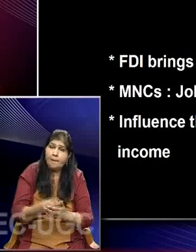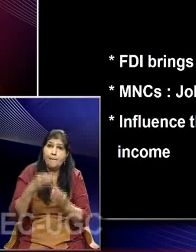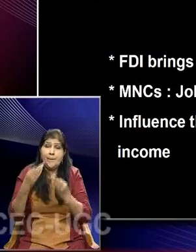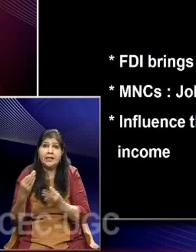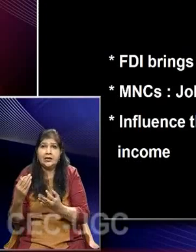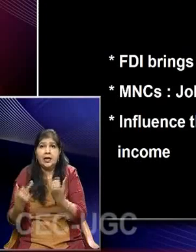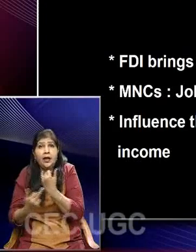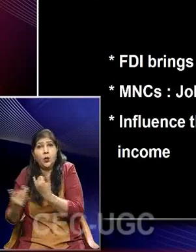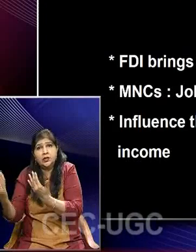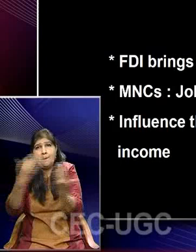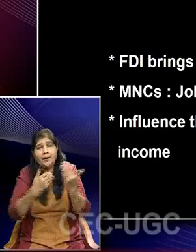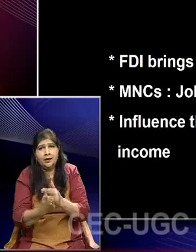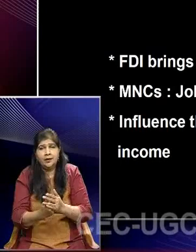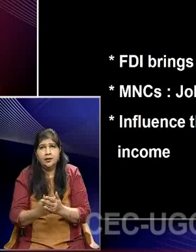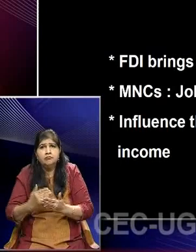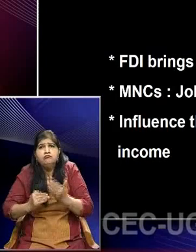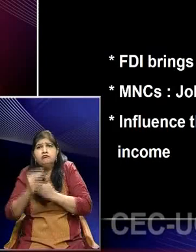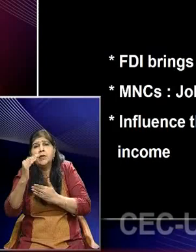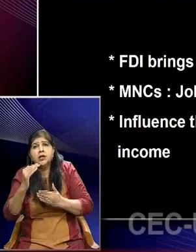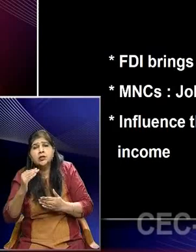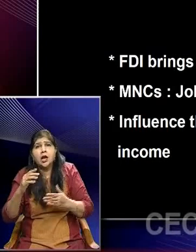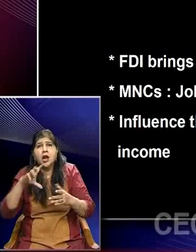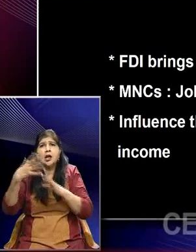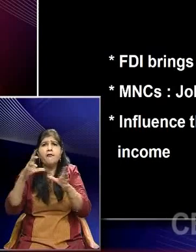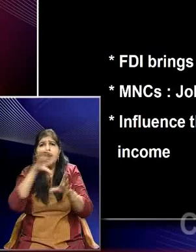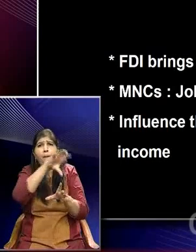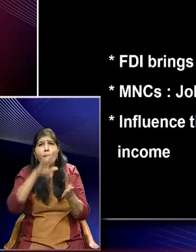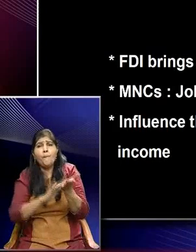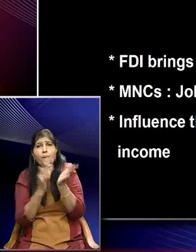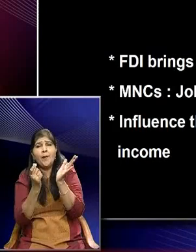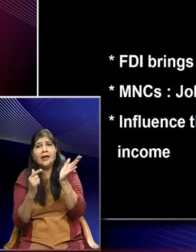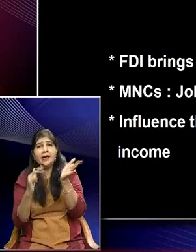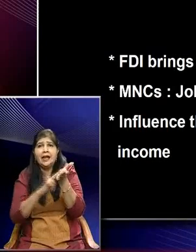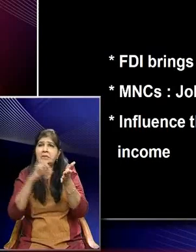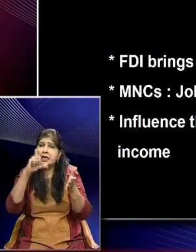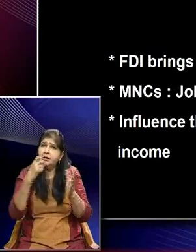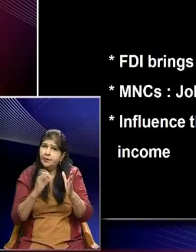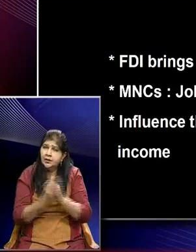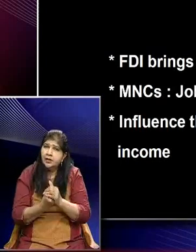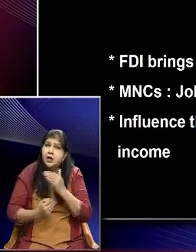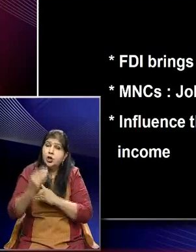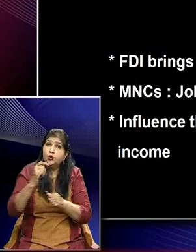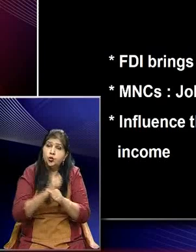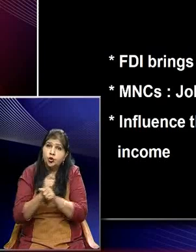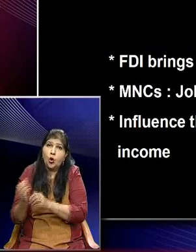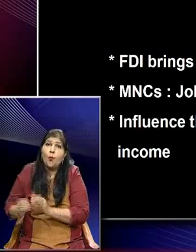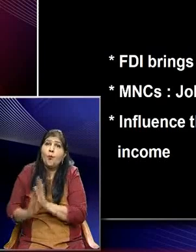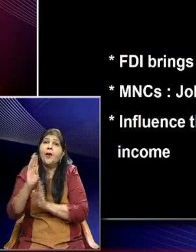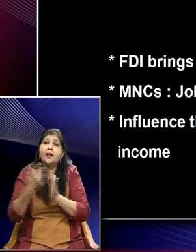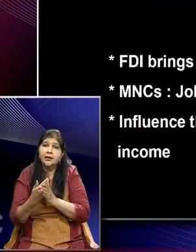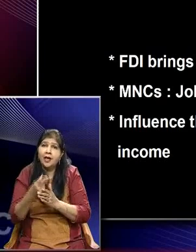technology. Rise of multinational companies leads to jobs, revenue creation.